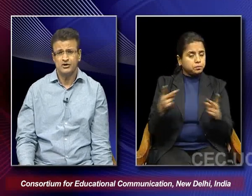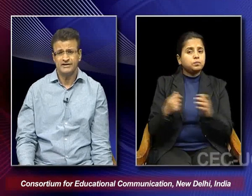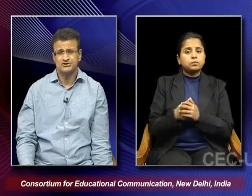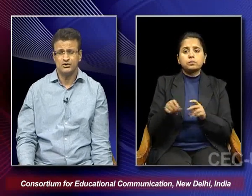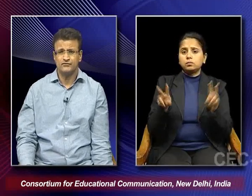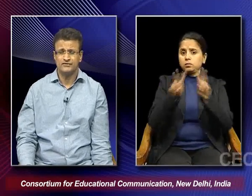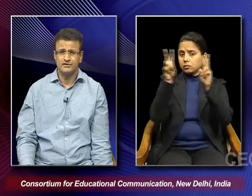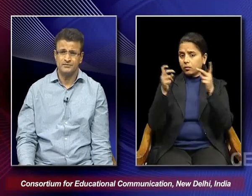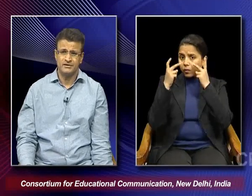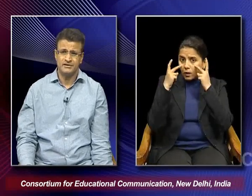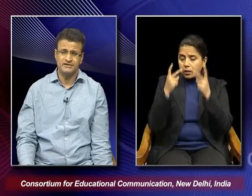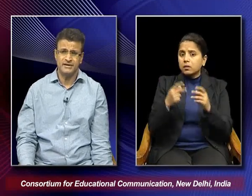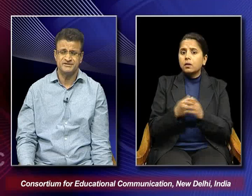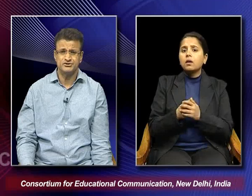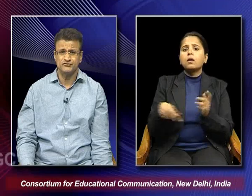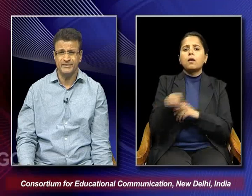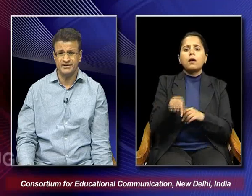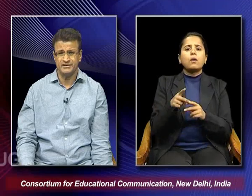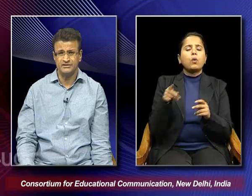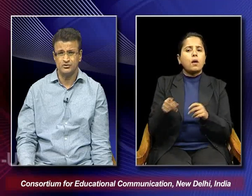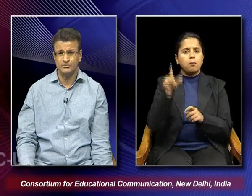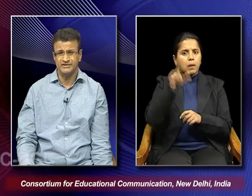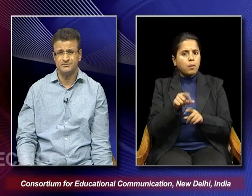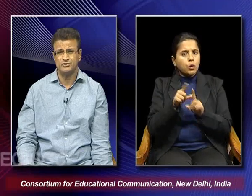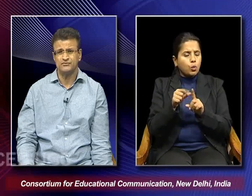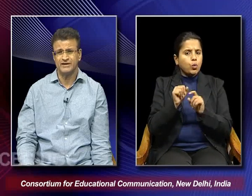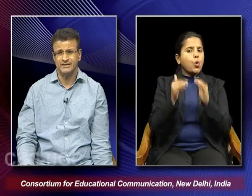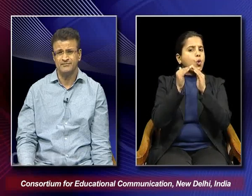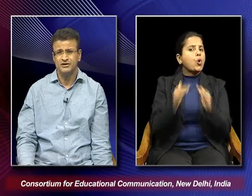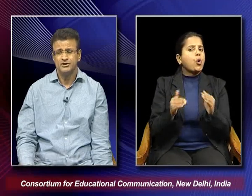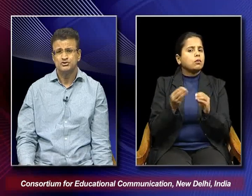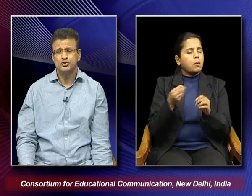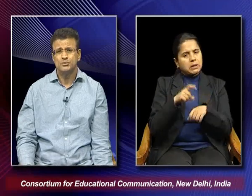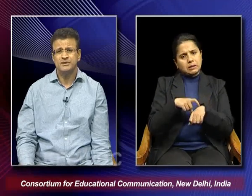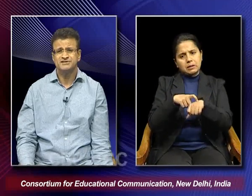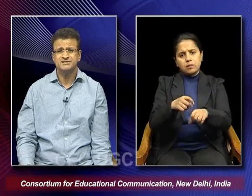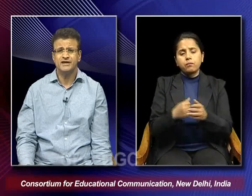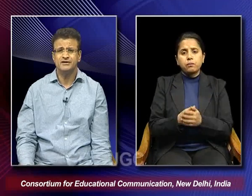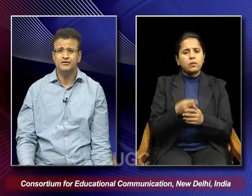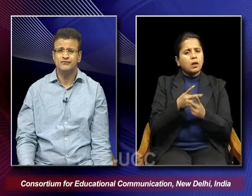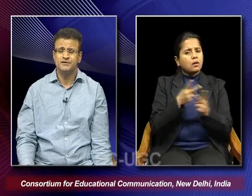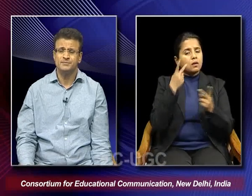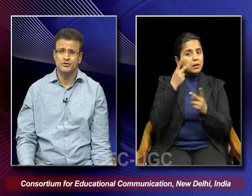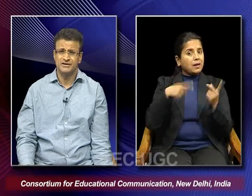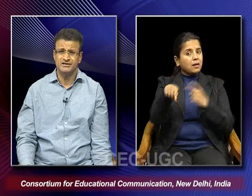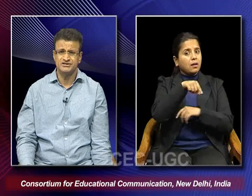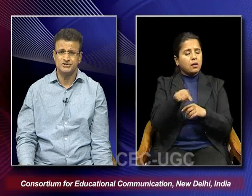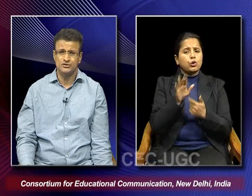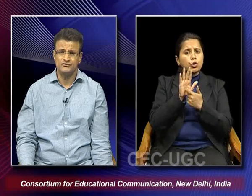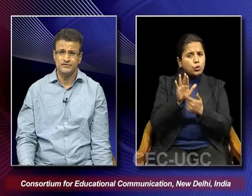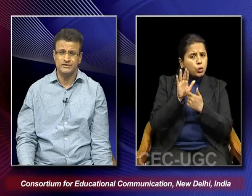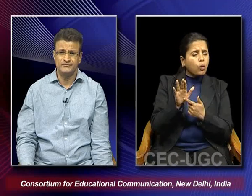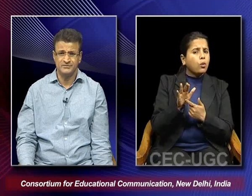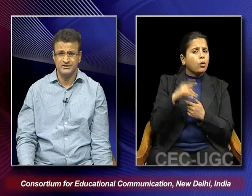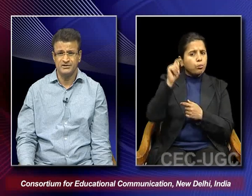the context of the and the absence of men in their home at that point of time. So such kind of portrayals